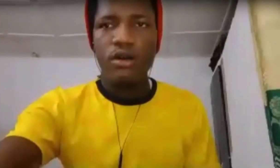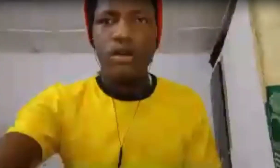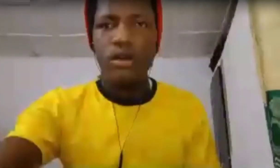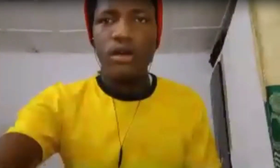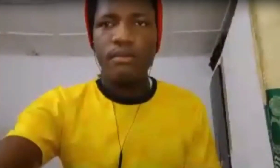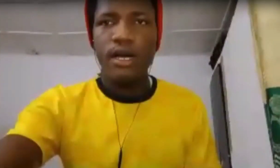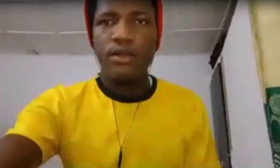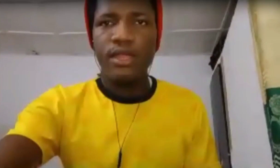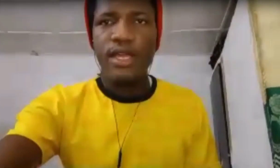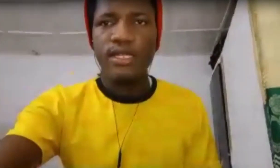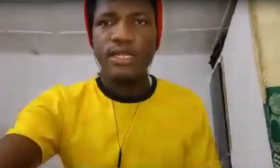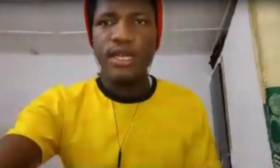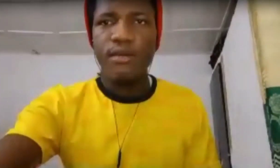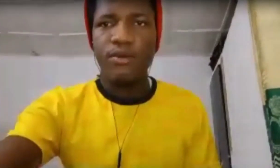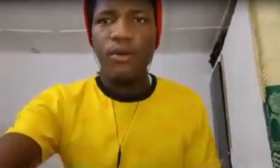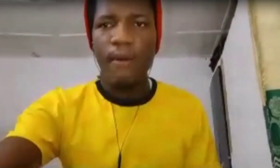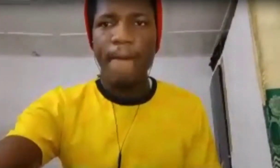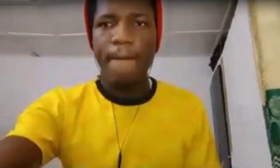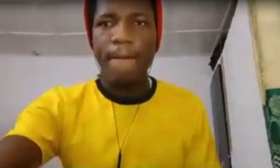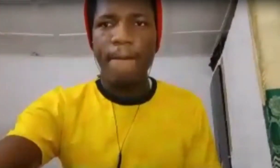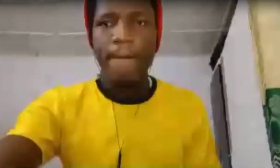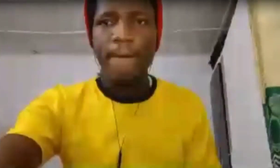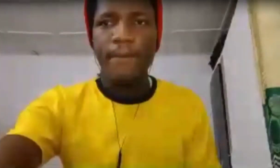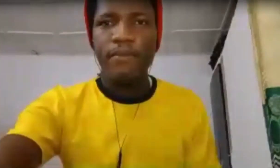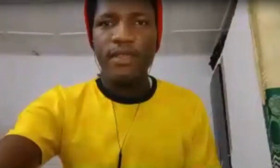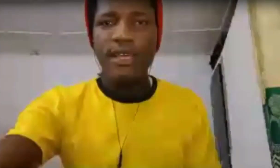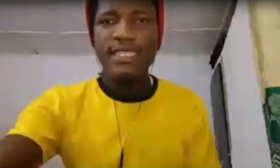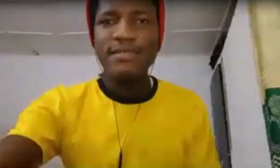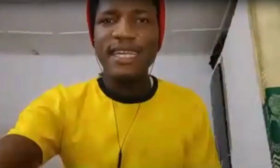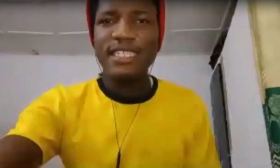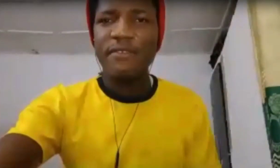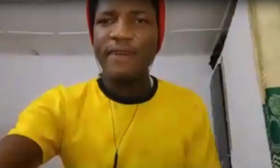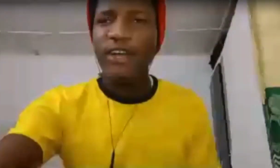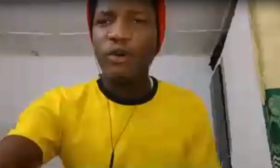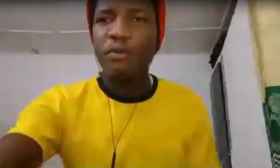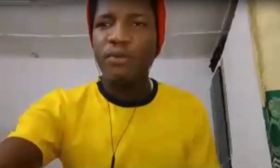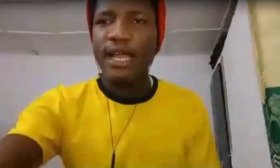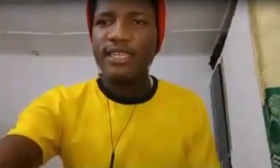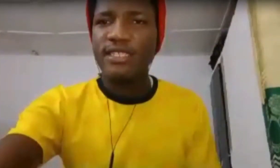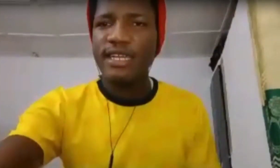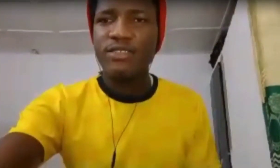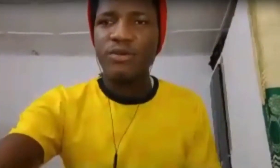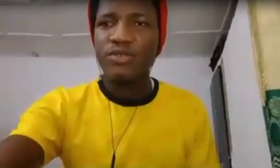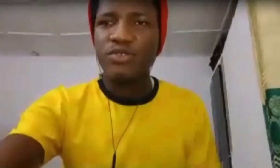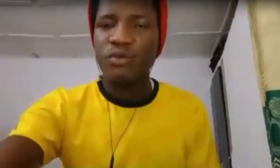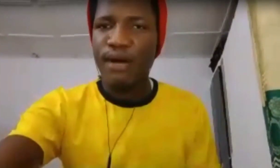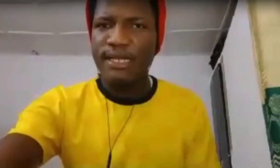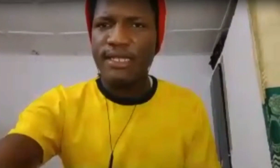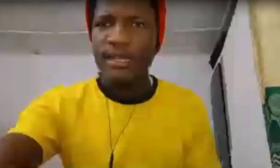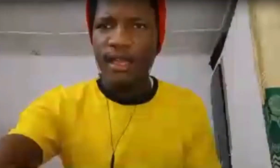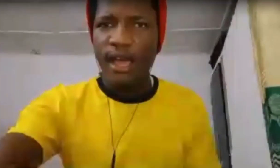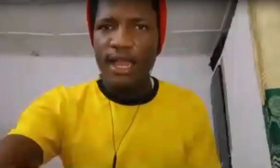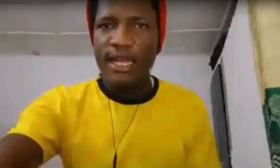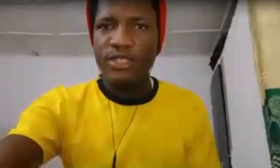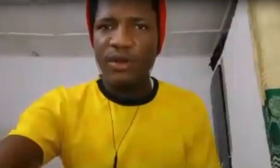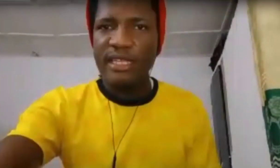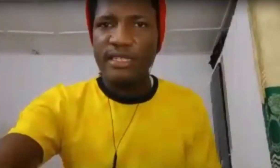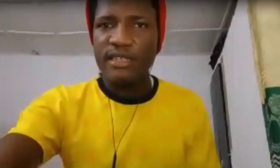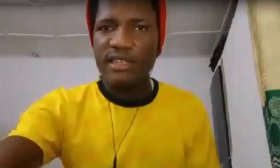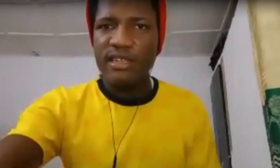I don't think I can see her anymore. It seems as if I call people like this, their network will just go bad and they are disconnecting.